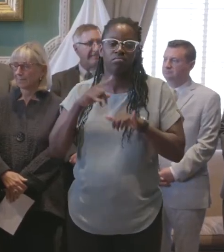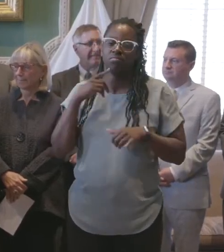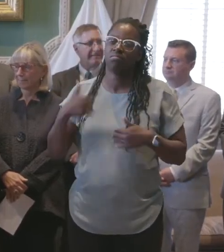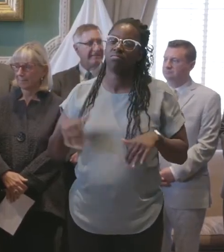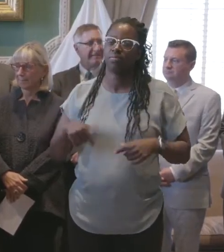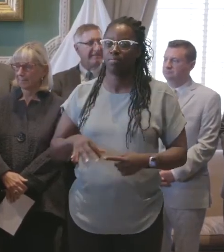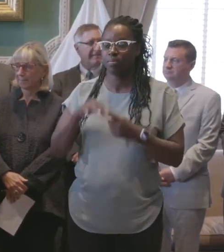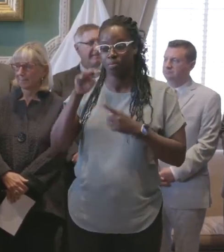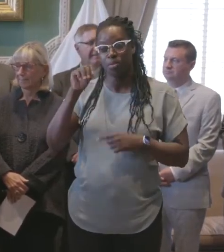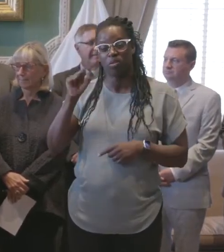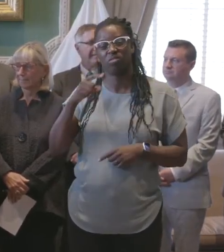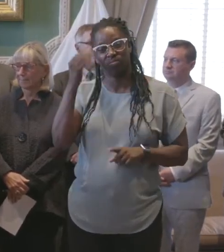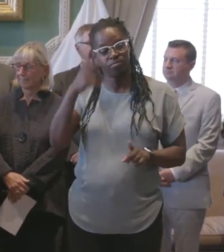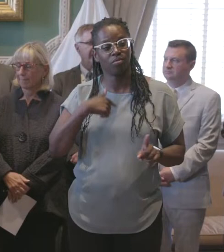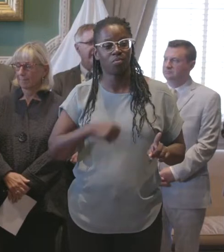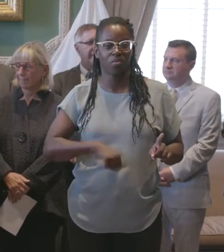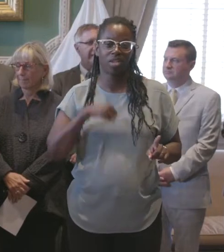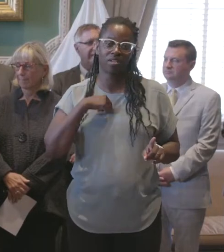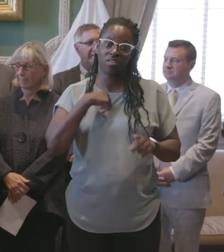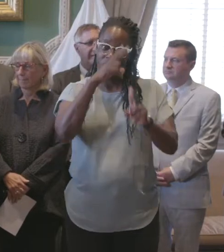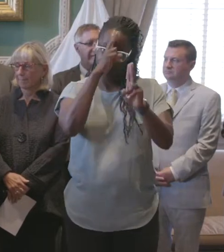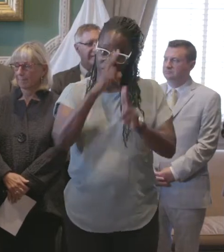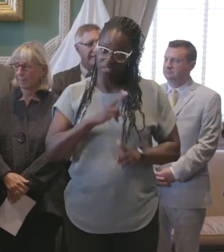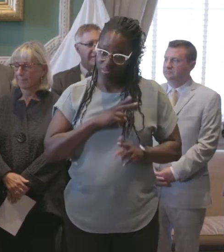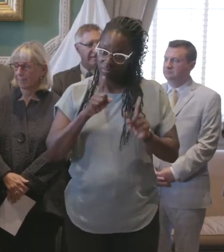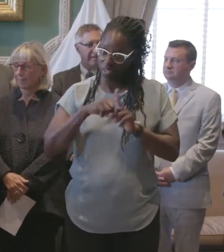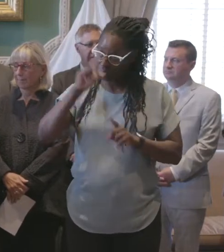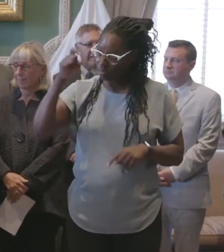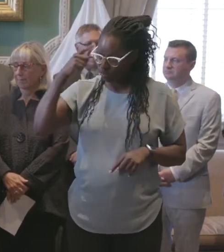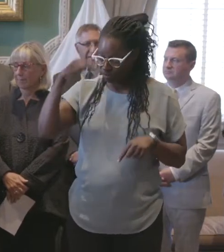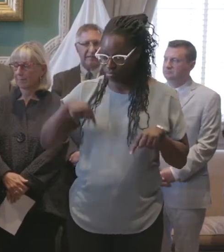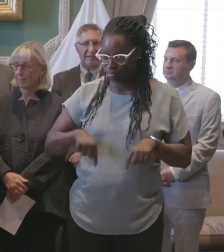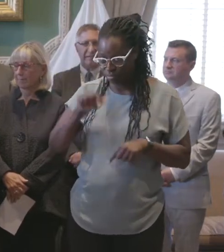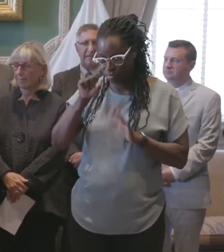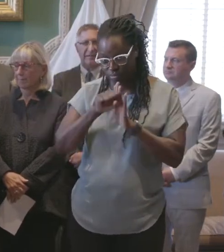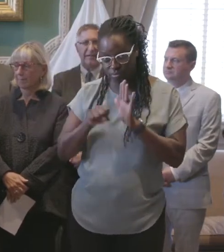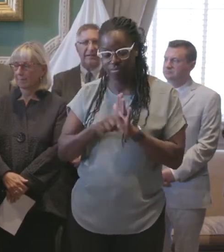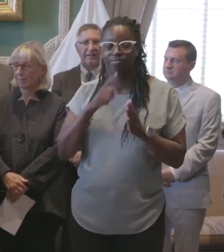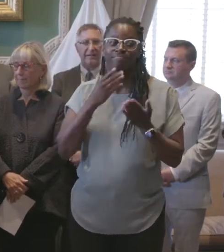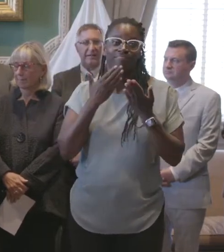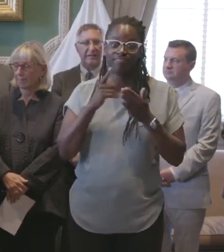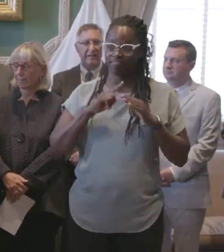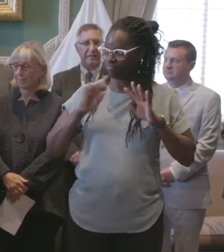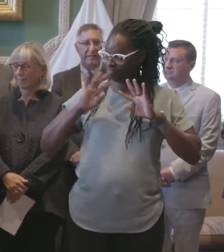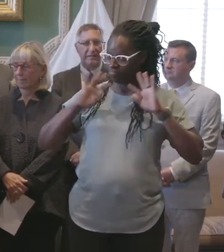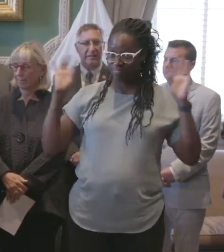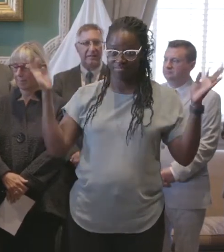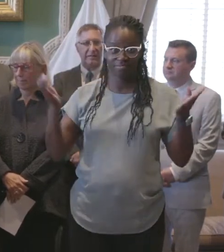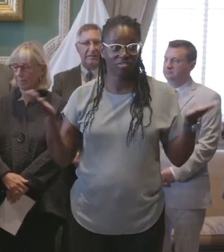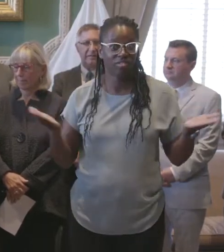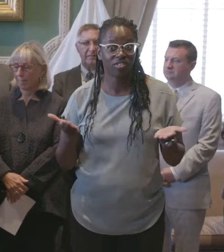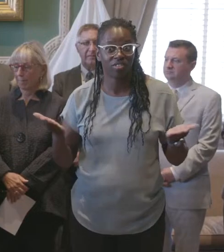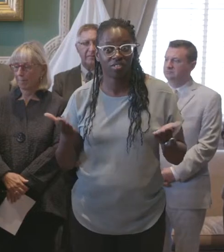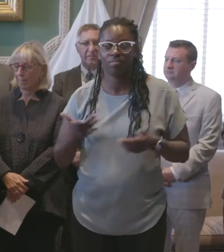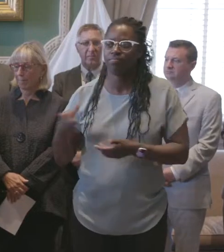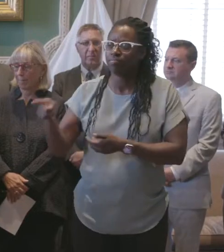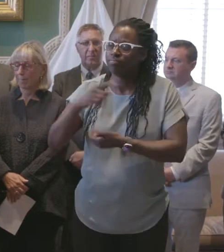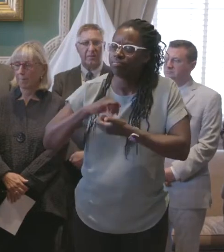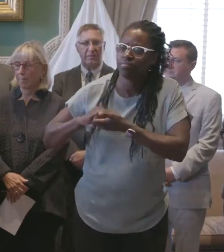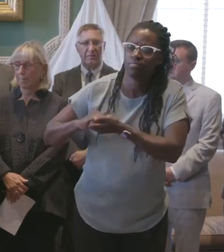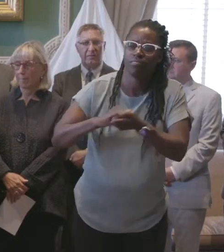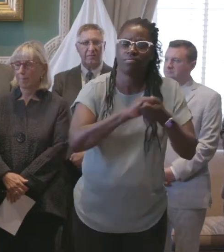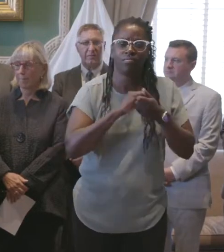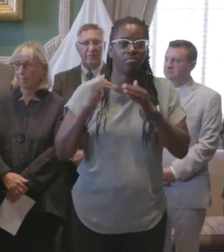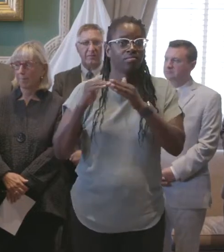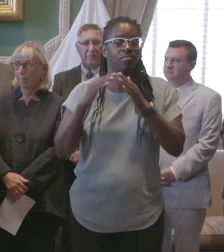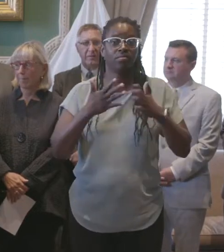privileged to be governor of the state. I'm grateful and proud to work alongside my colleagues here, particularly in the House and the